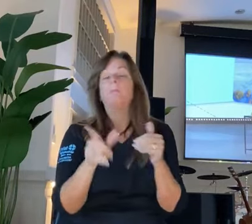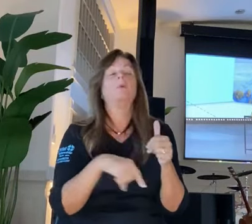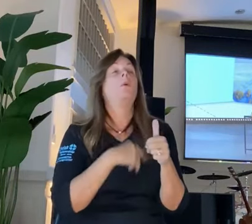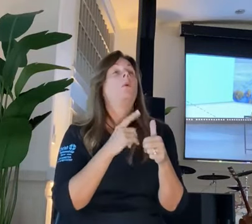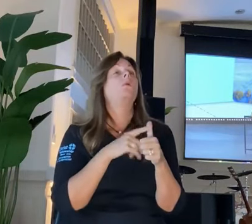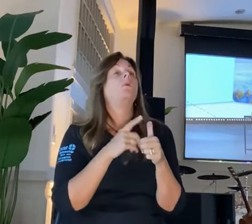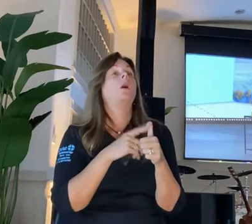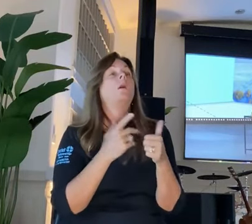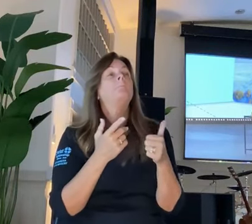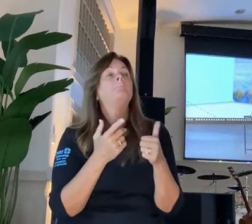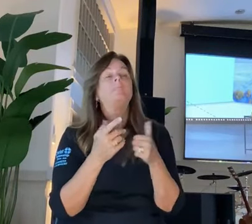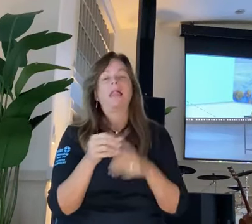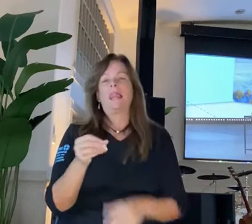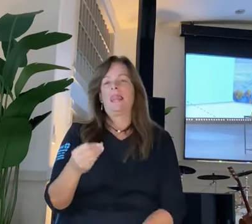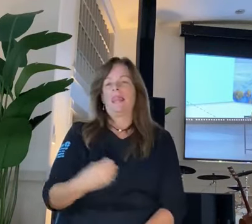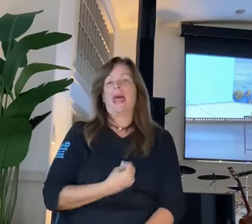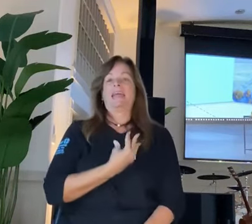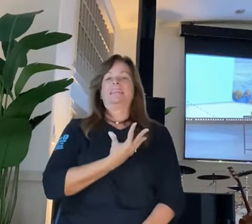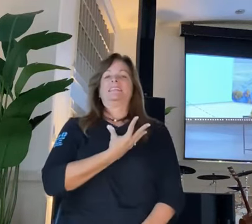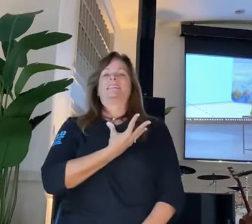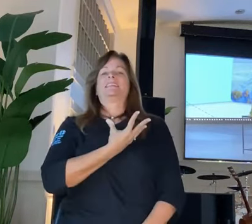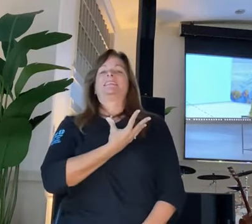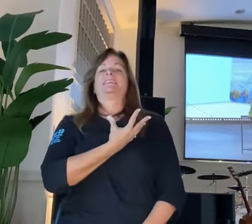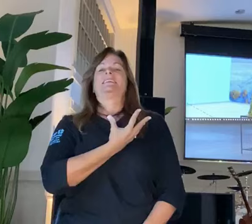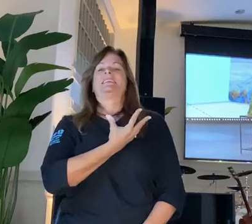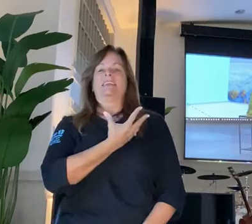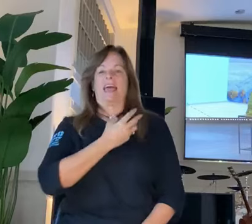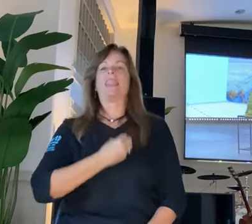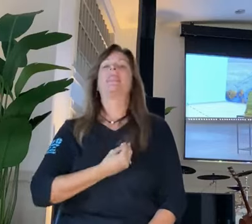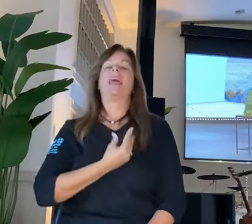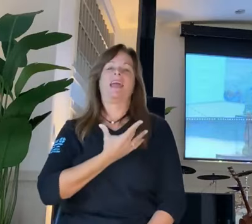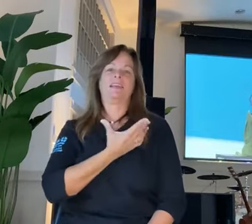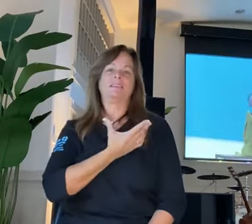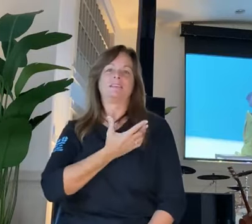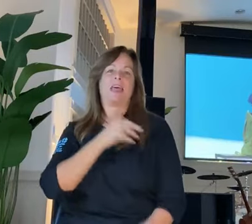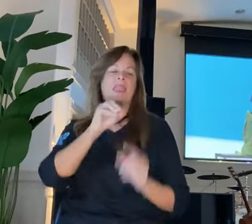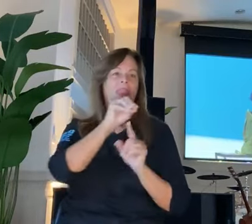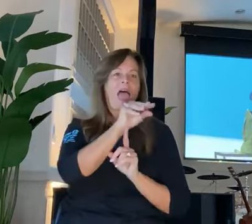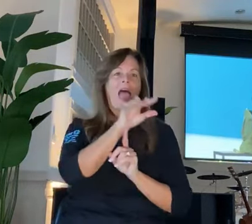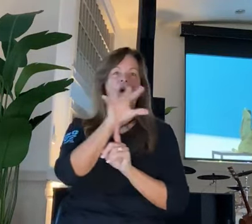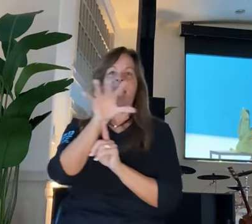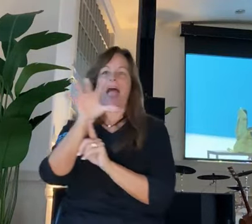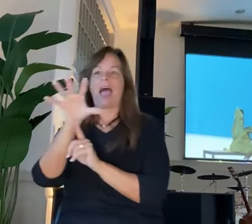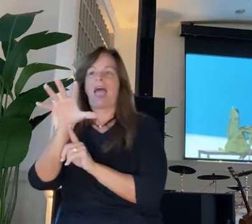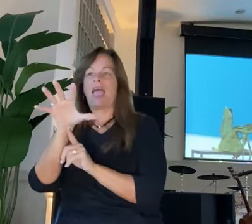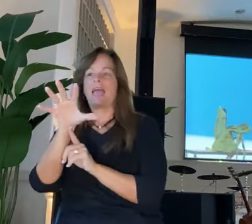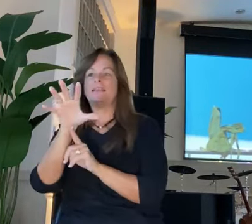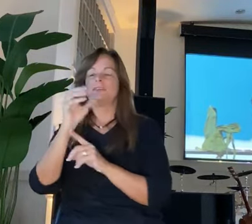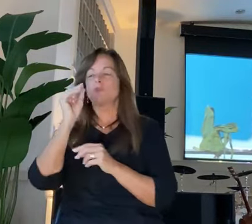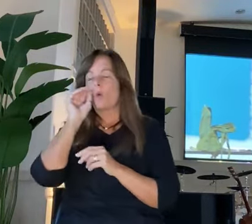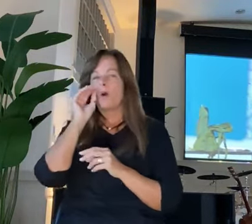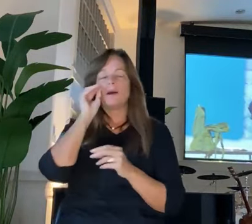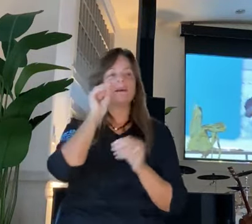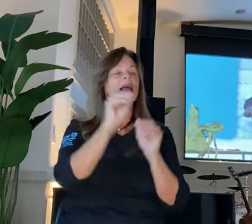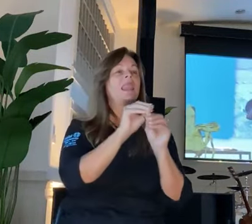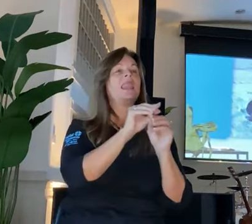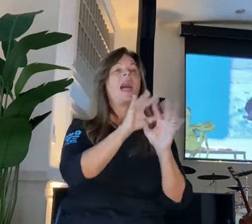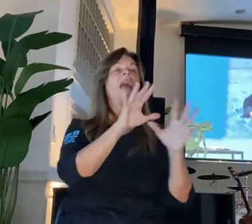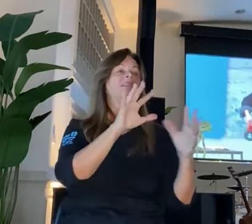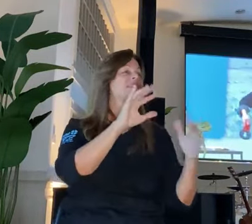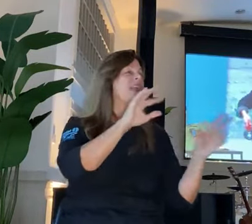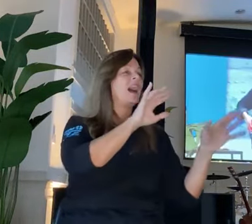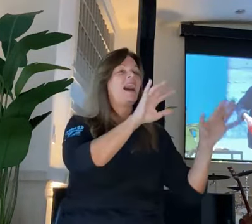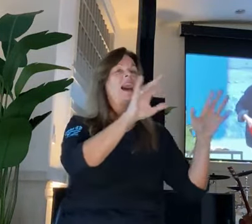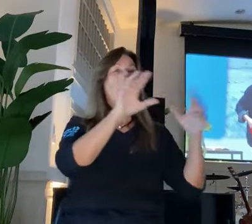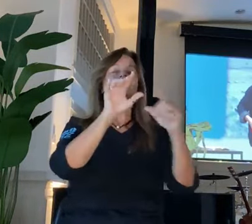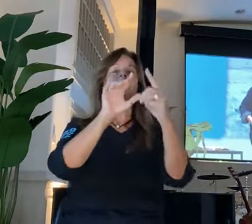is he'll light you up. He'll shine things on your life and in your life and help you see what you